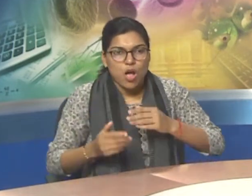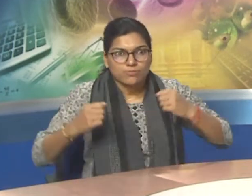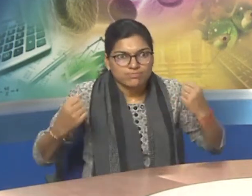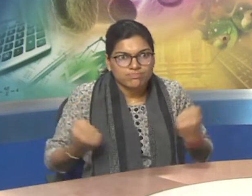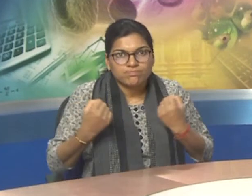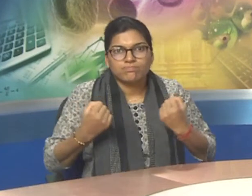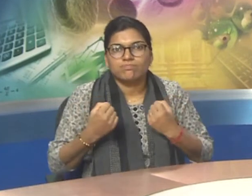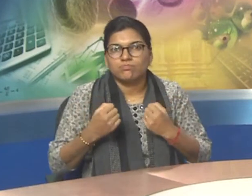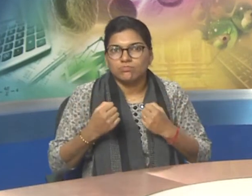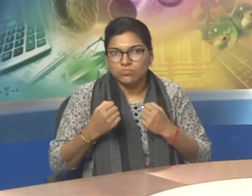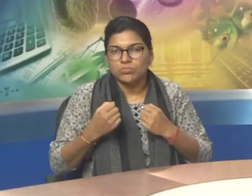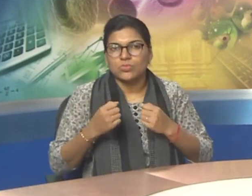challenge,